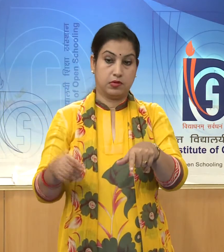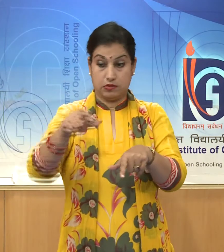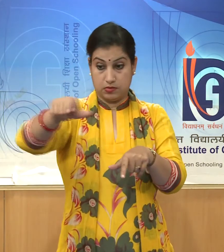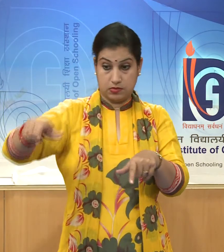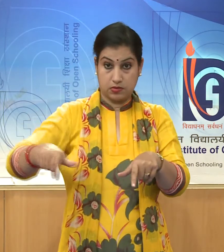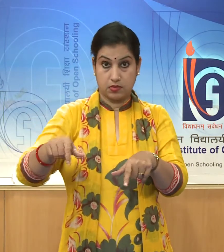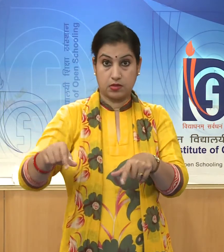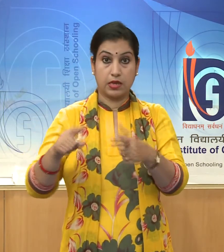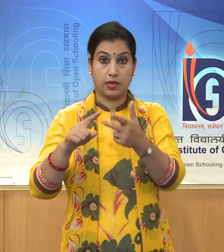Impressionists,